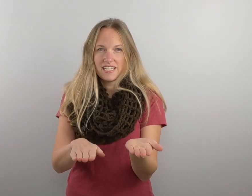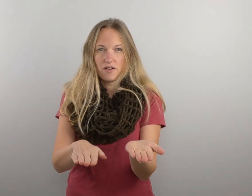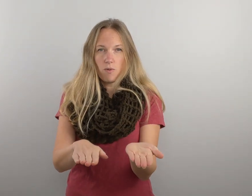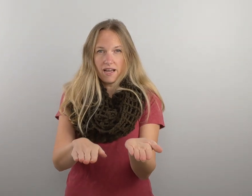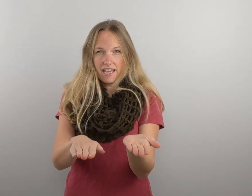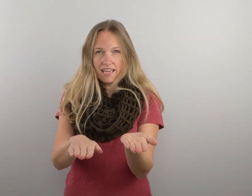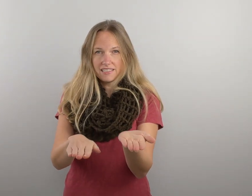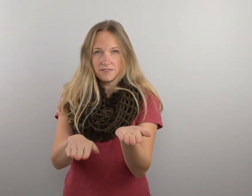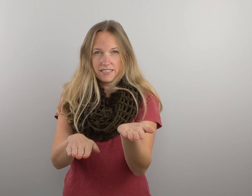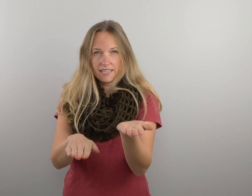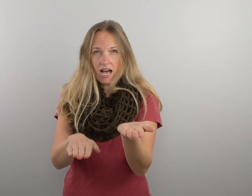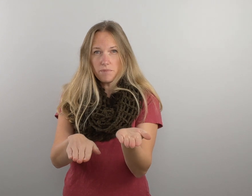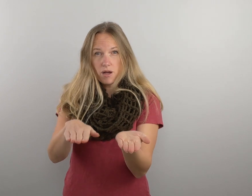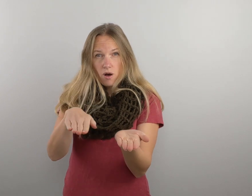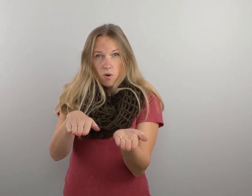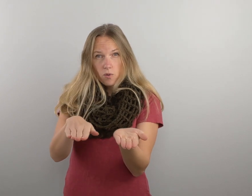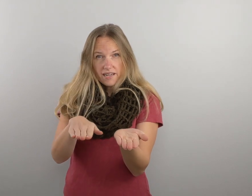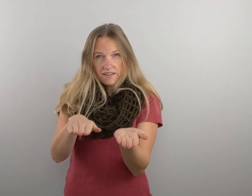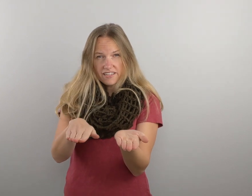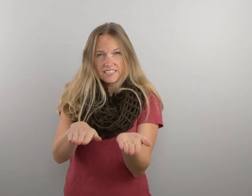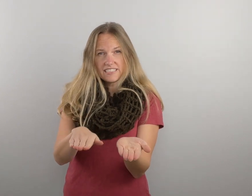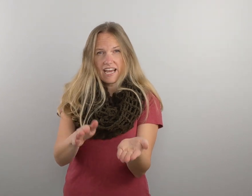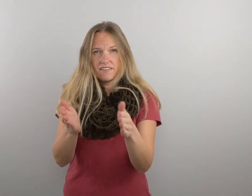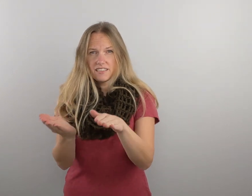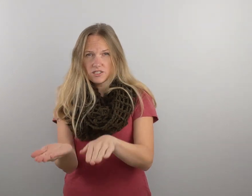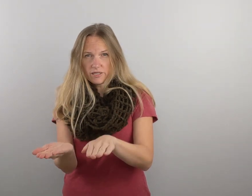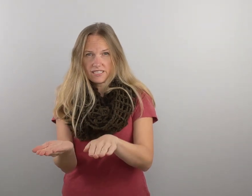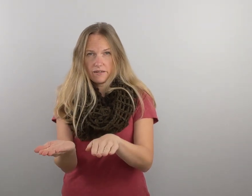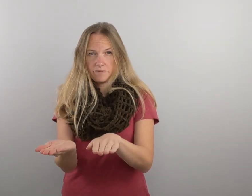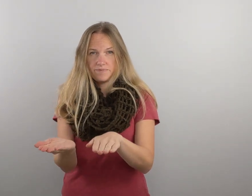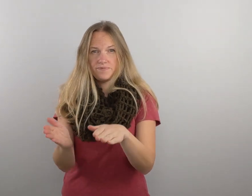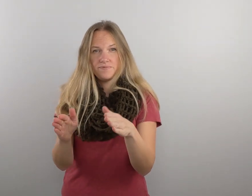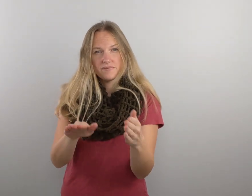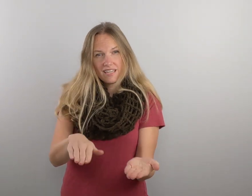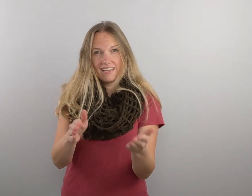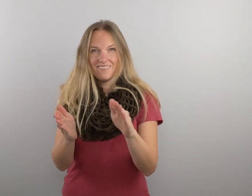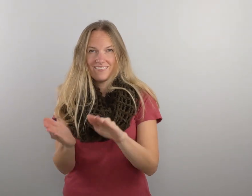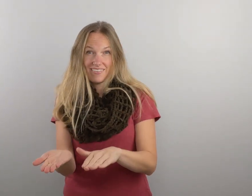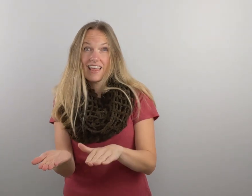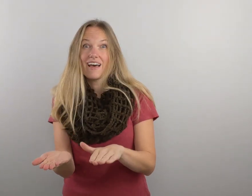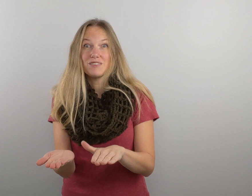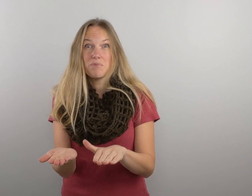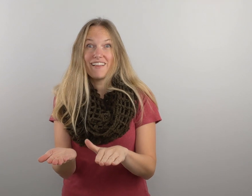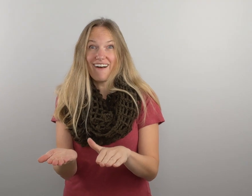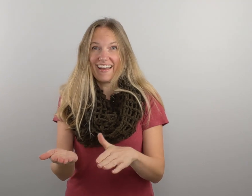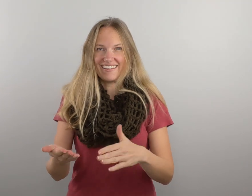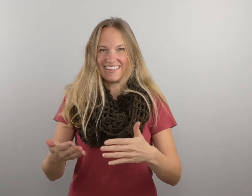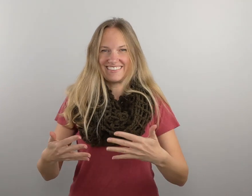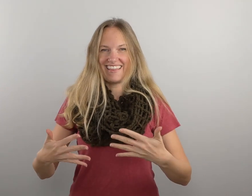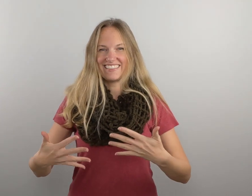take one hand facing up, one hand facing down, and then switch them. Okay, that was a big line. Let's do that